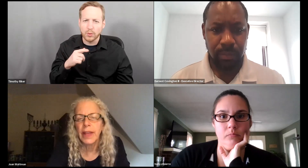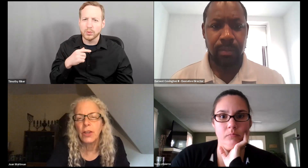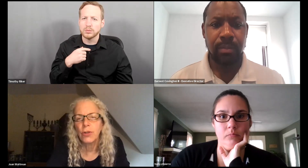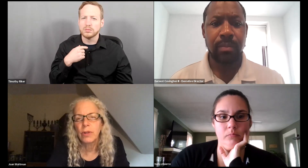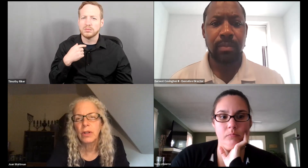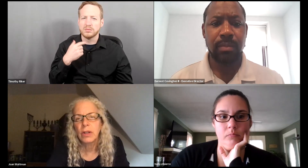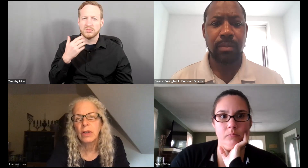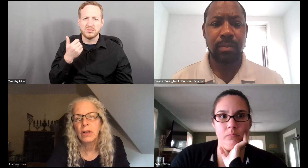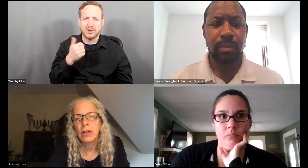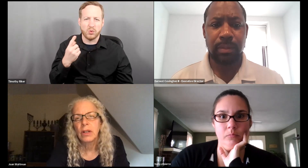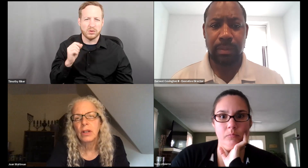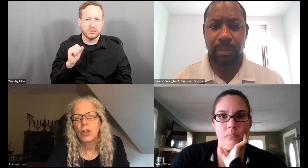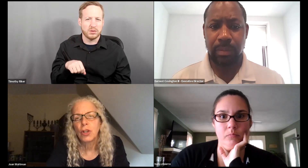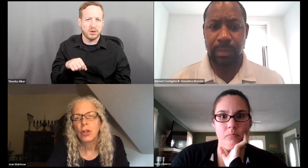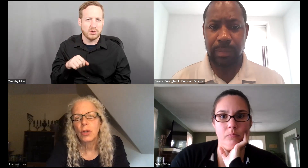Paul, thank you.